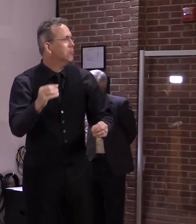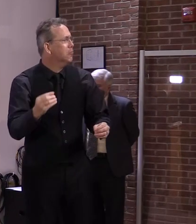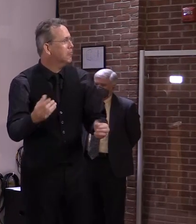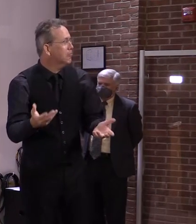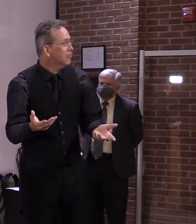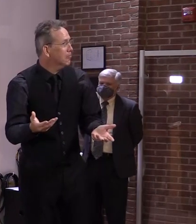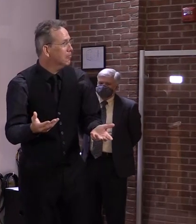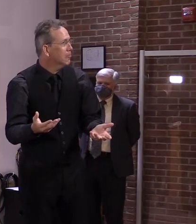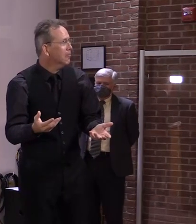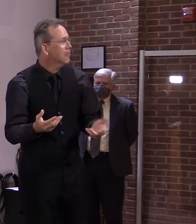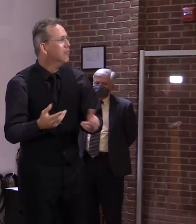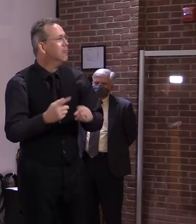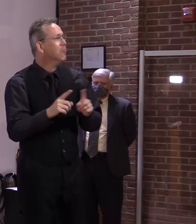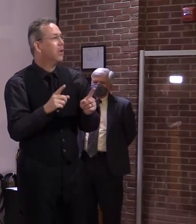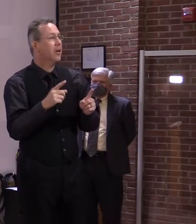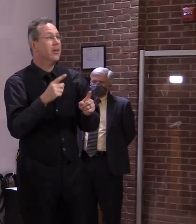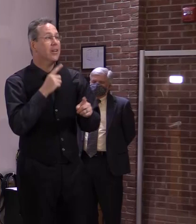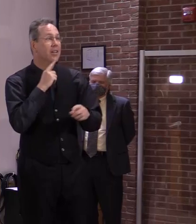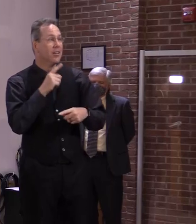All right, thank you.